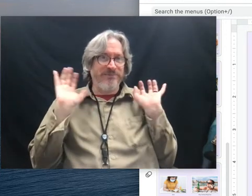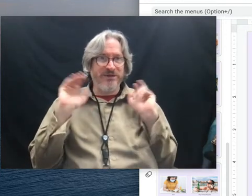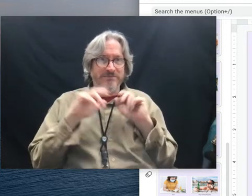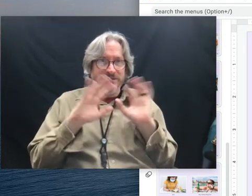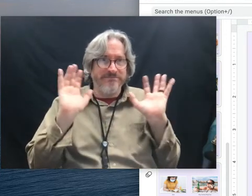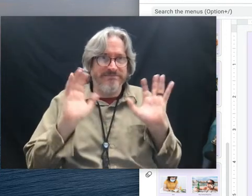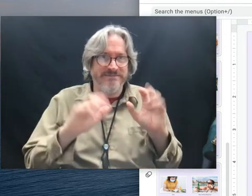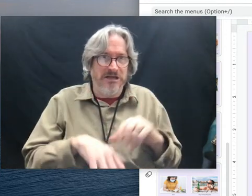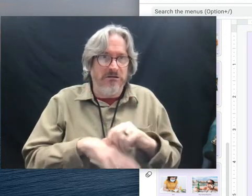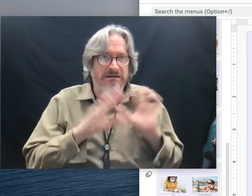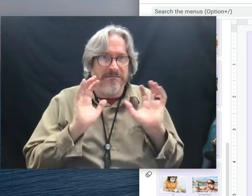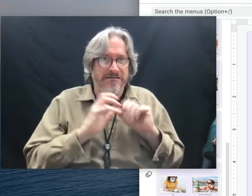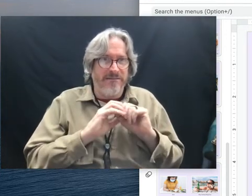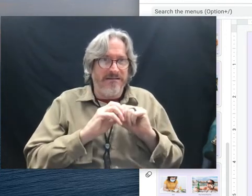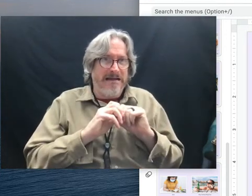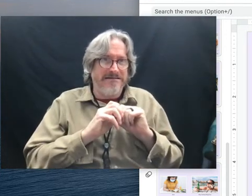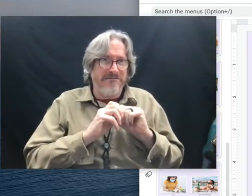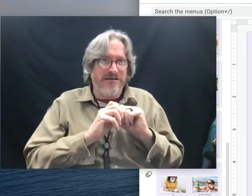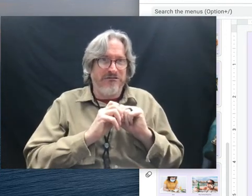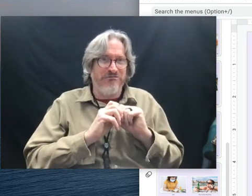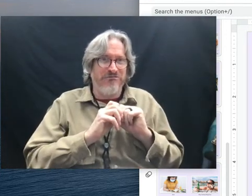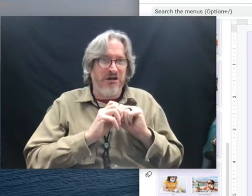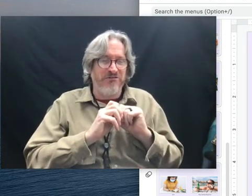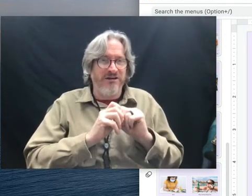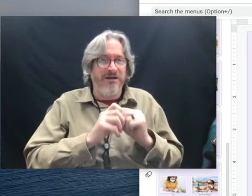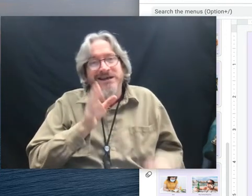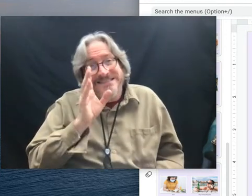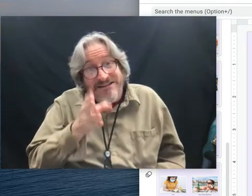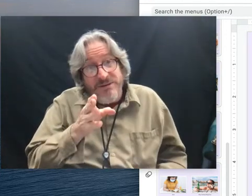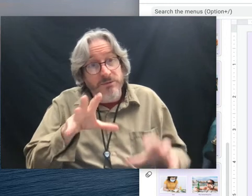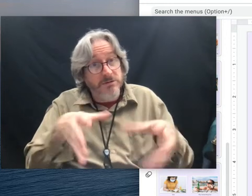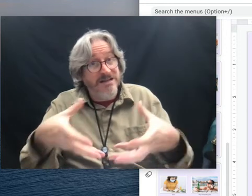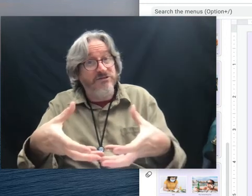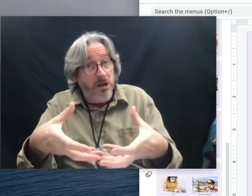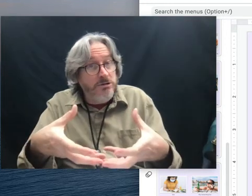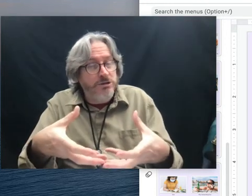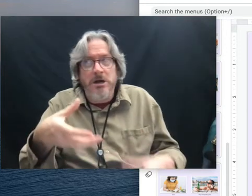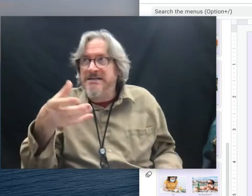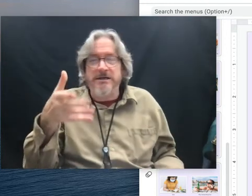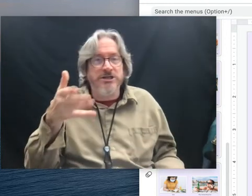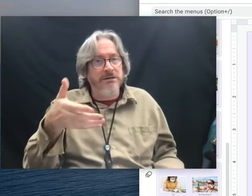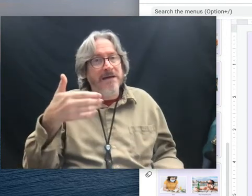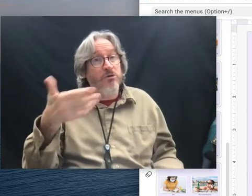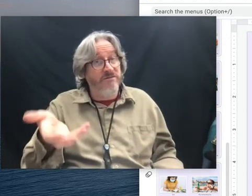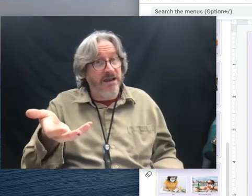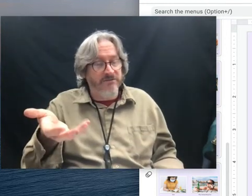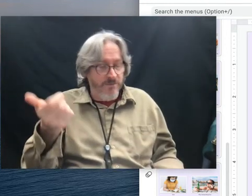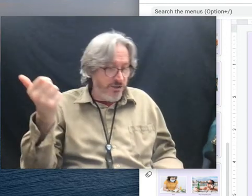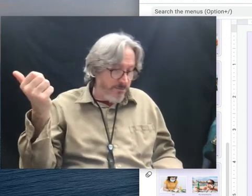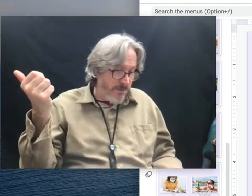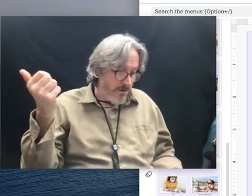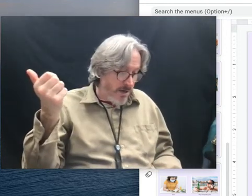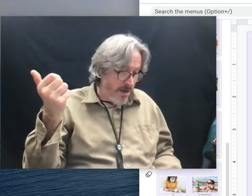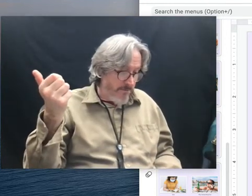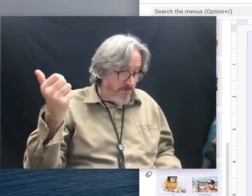very, I don't want to talk about that stuff, that's disgusting. Deaf people, deaf culture, tend to share a lot more of that